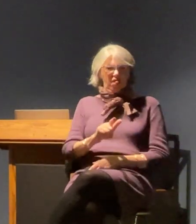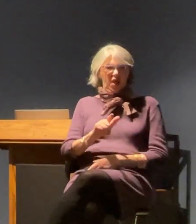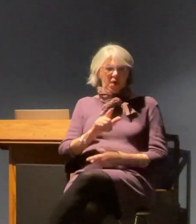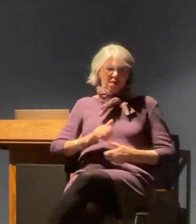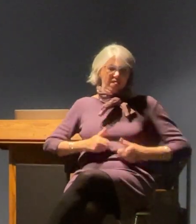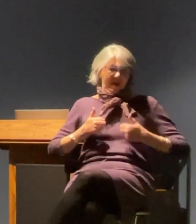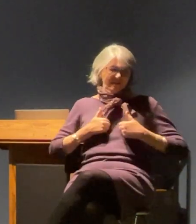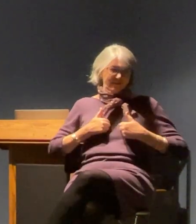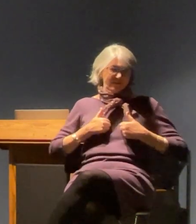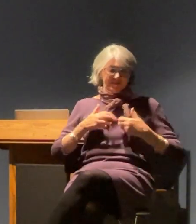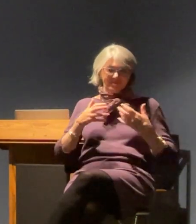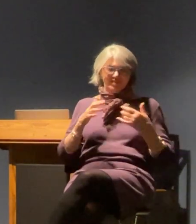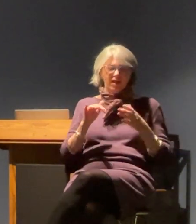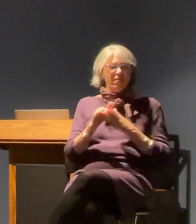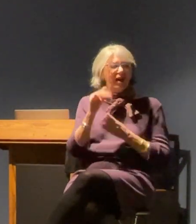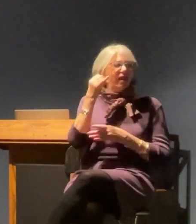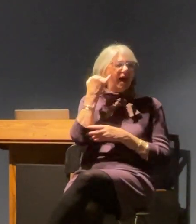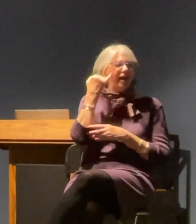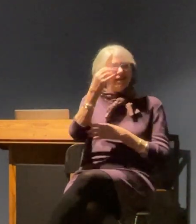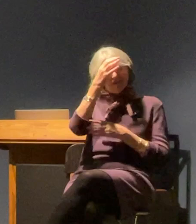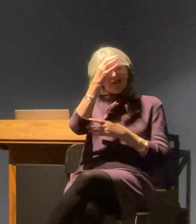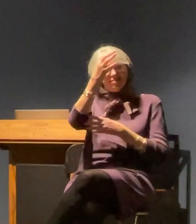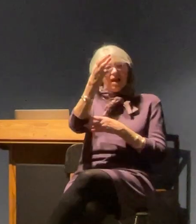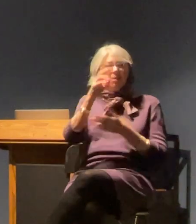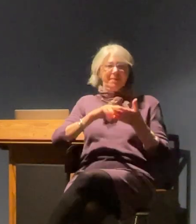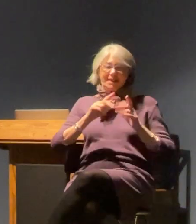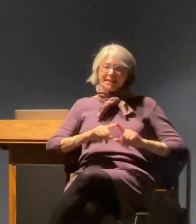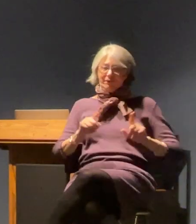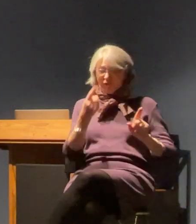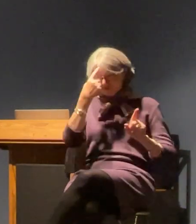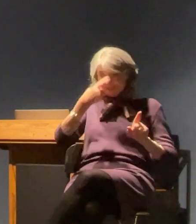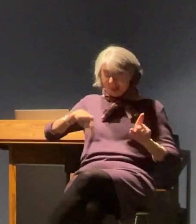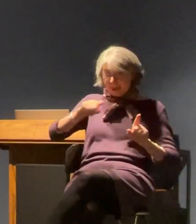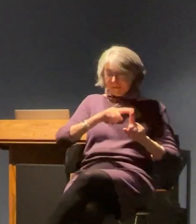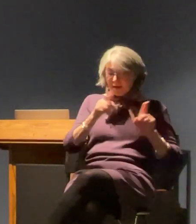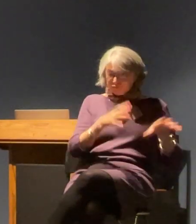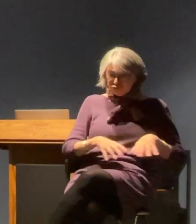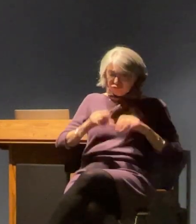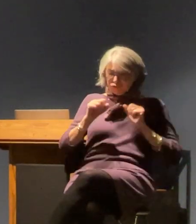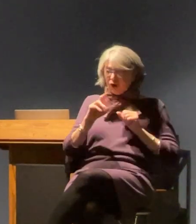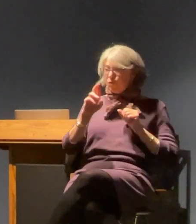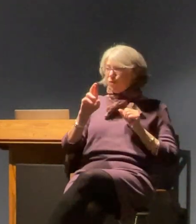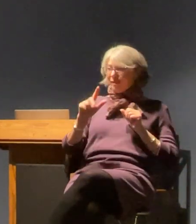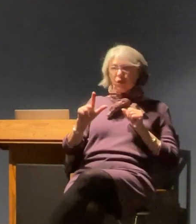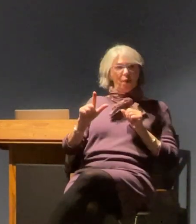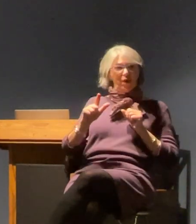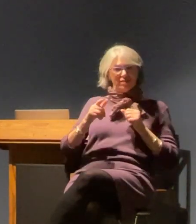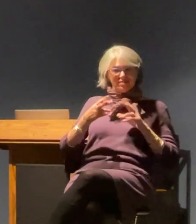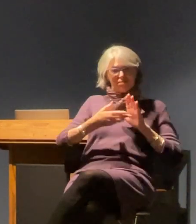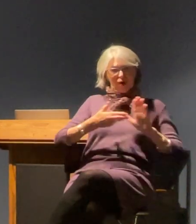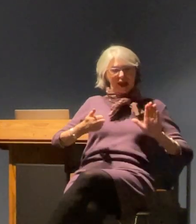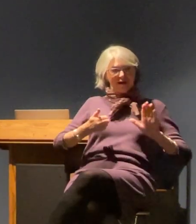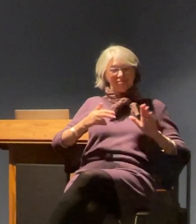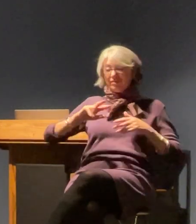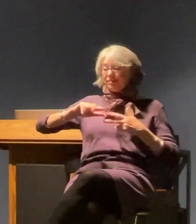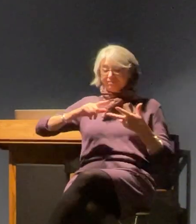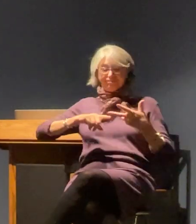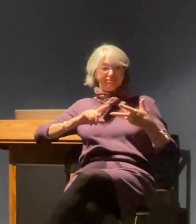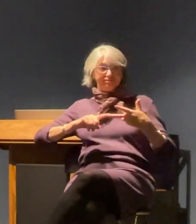their play on that concept of lowlife means differently for them, but they appropriated Ralph Lauren's brand. Then the third aspect